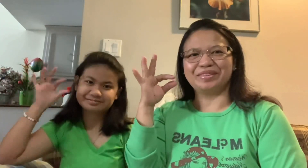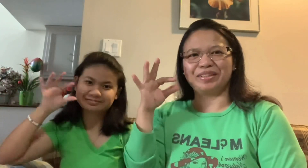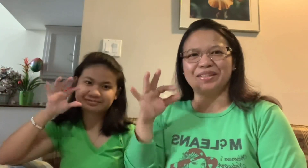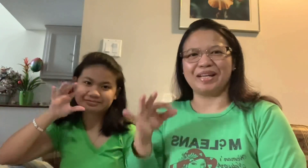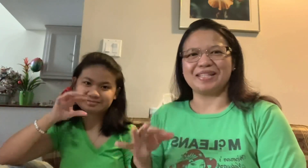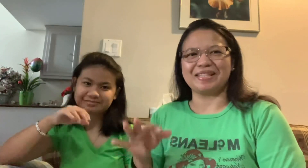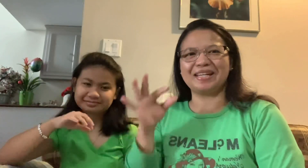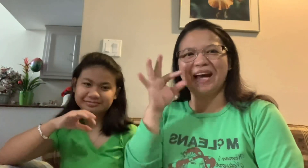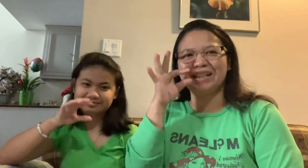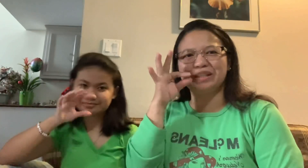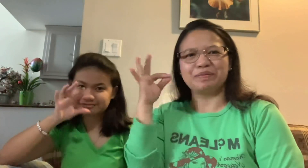That's a cat.